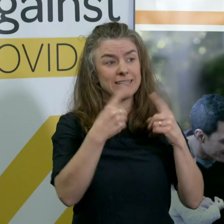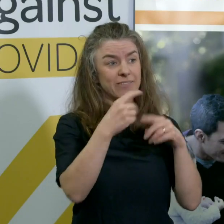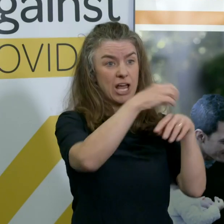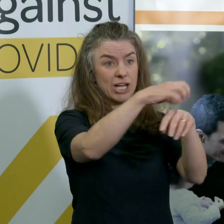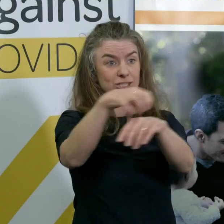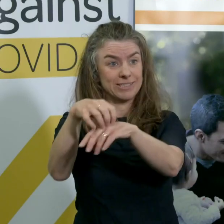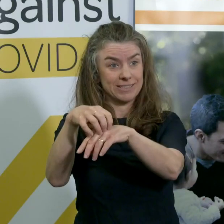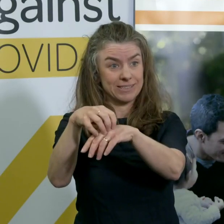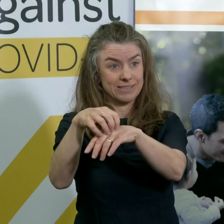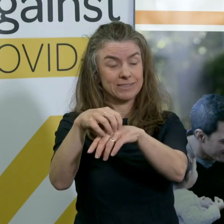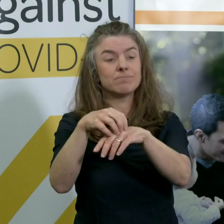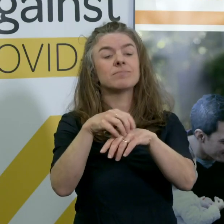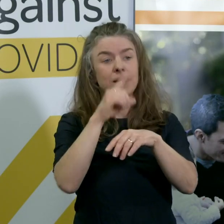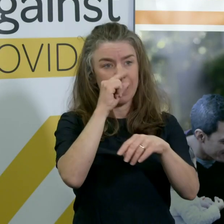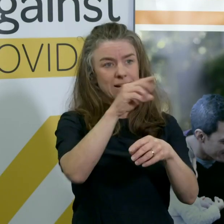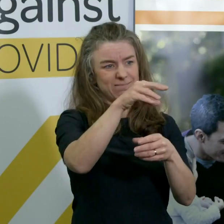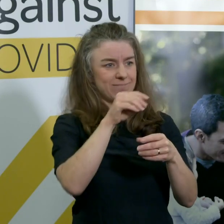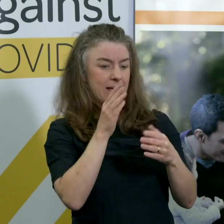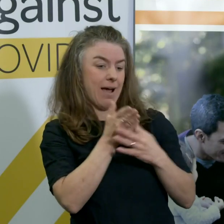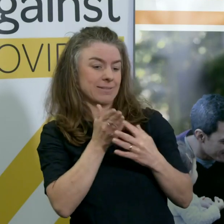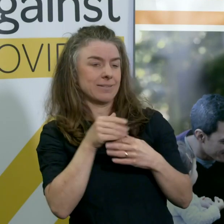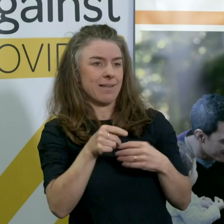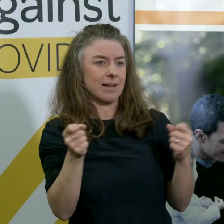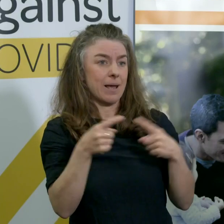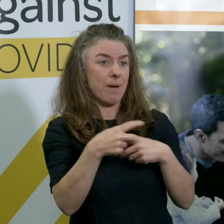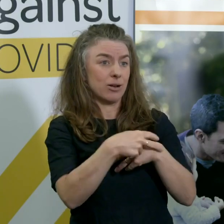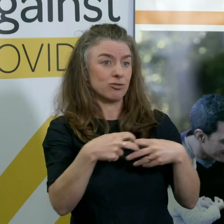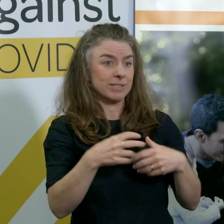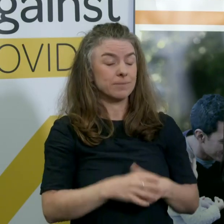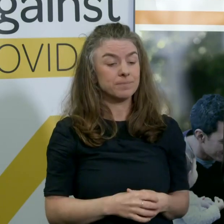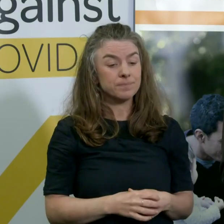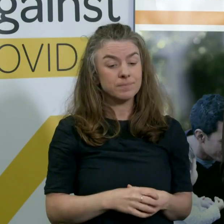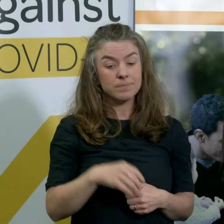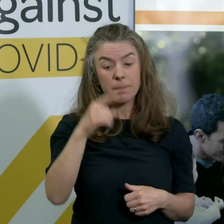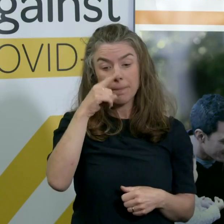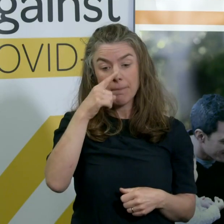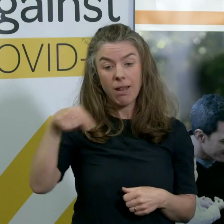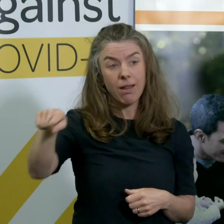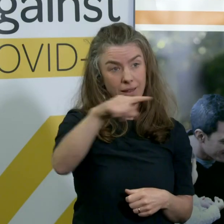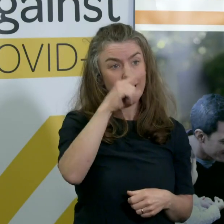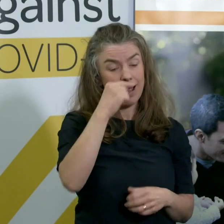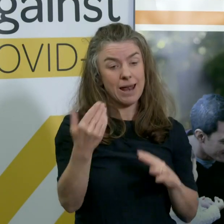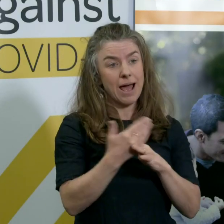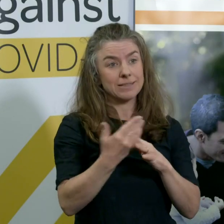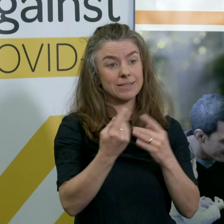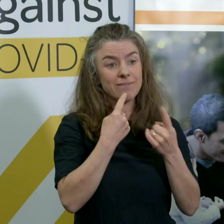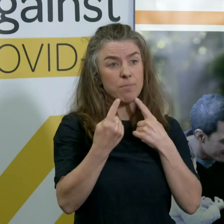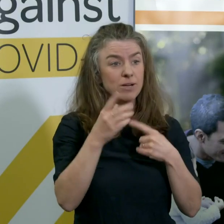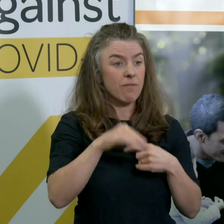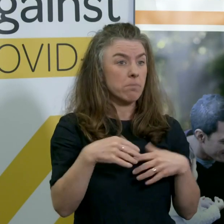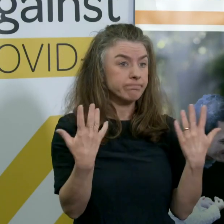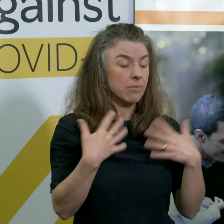assistance and advice where people need it. Through this email address, members of the public will be able to access information from